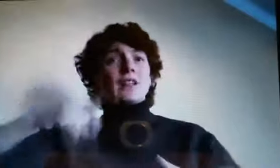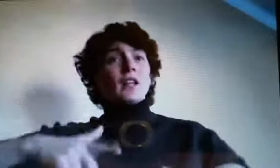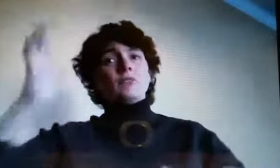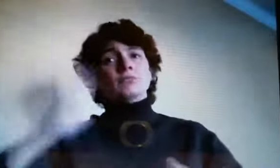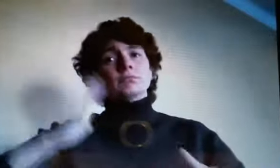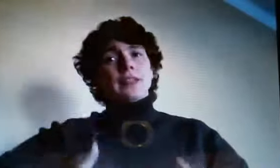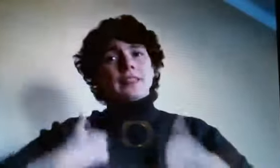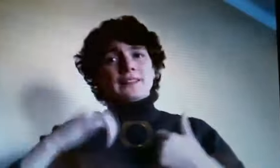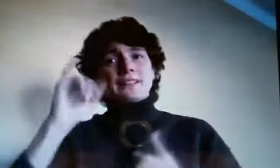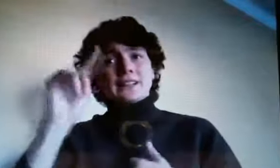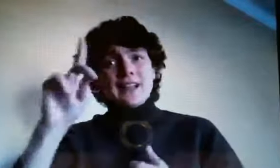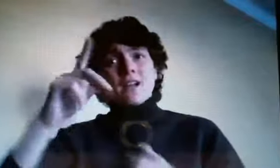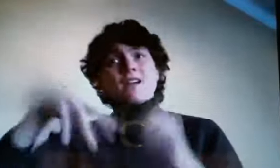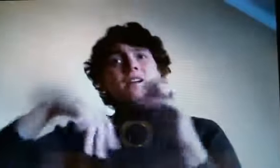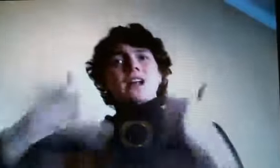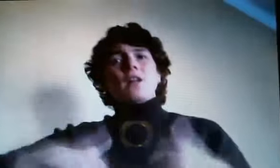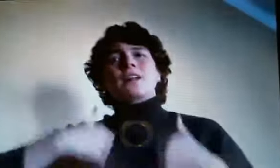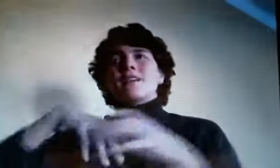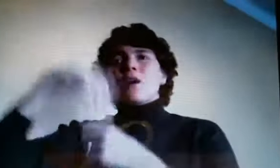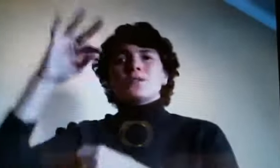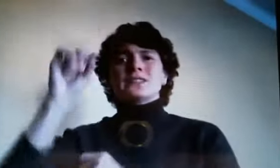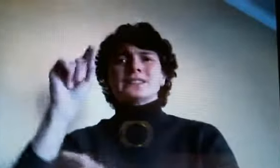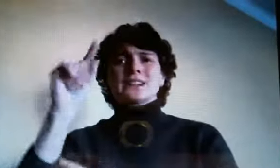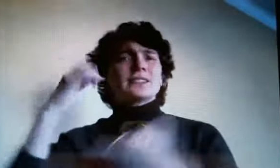So yes, please continue to send your emails and call